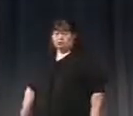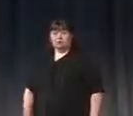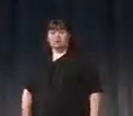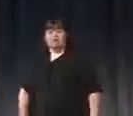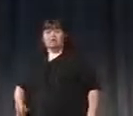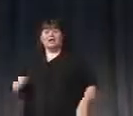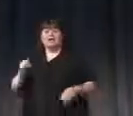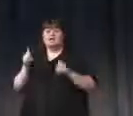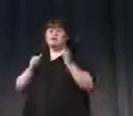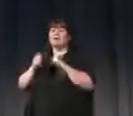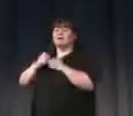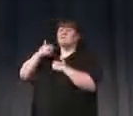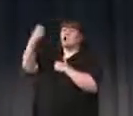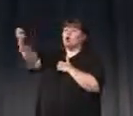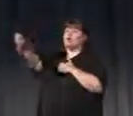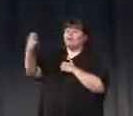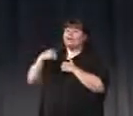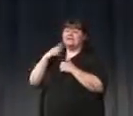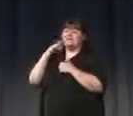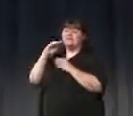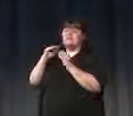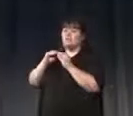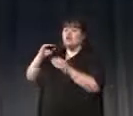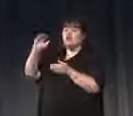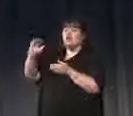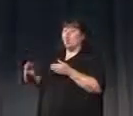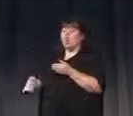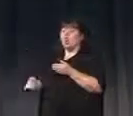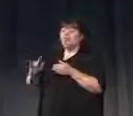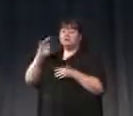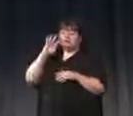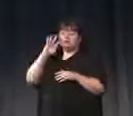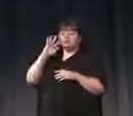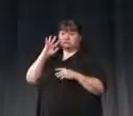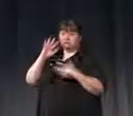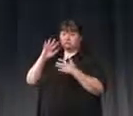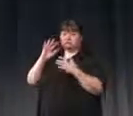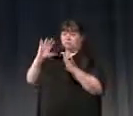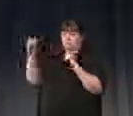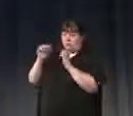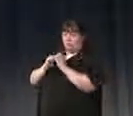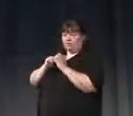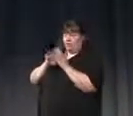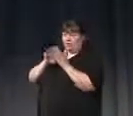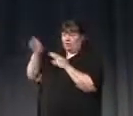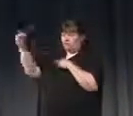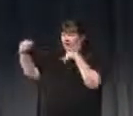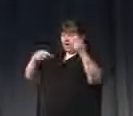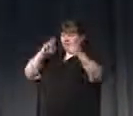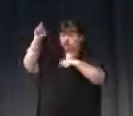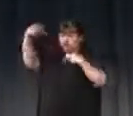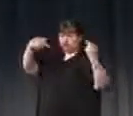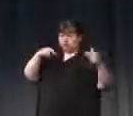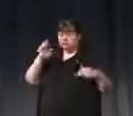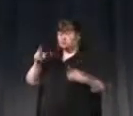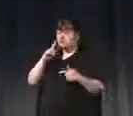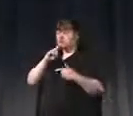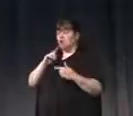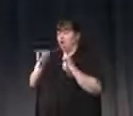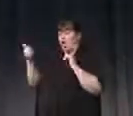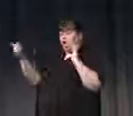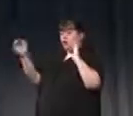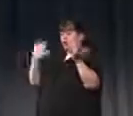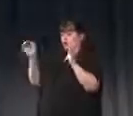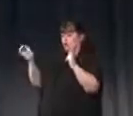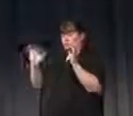the performer is far away, the direct sound will be lower in amplitude relative to all of the different reflections. And so that ratio of the direct to reverberant energy